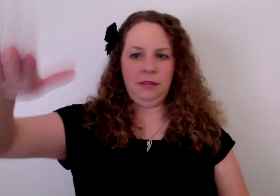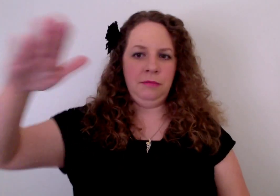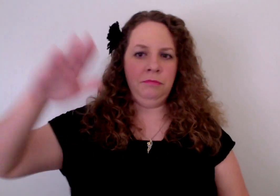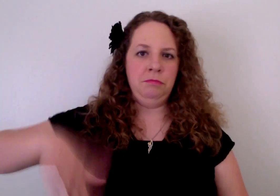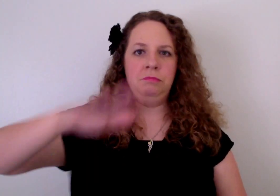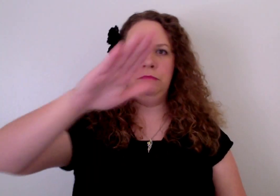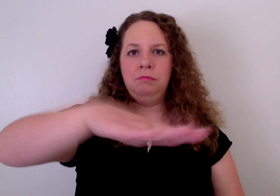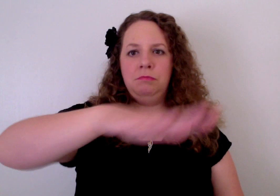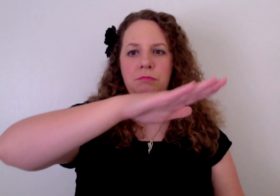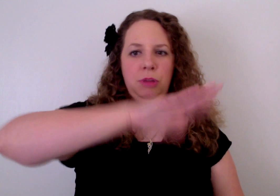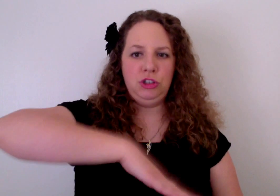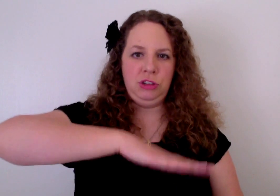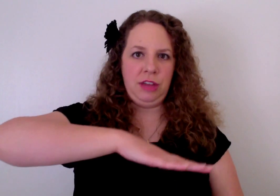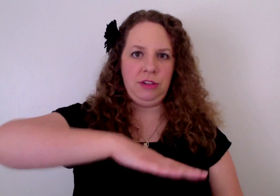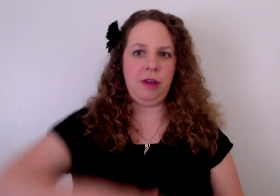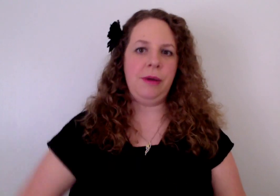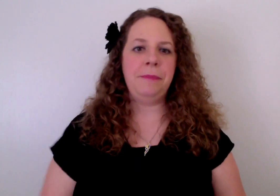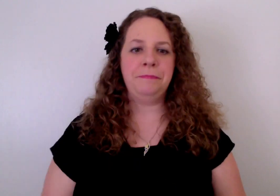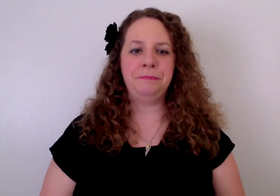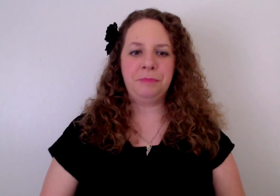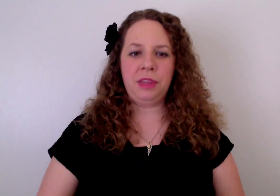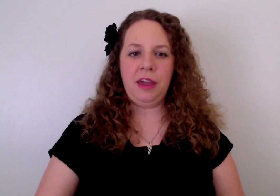pushed together that way, okay?